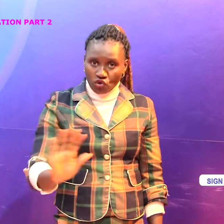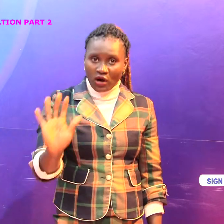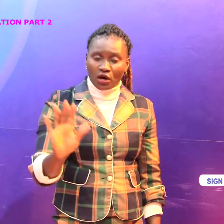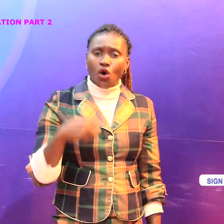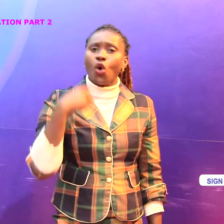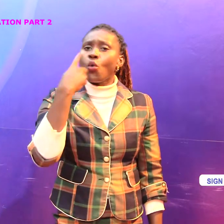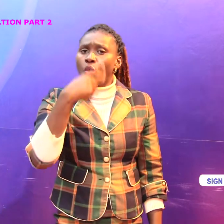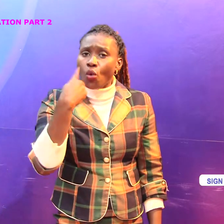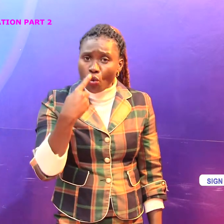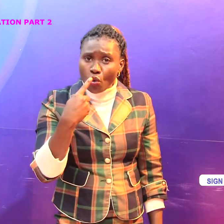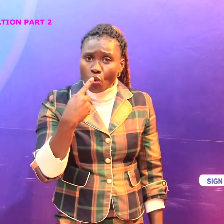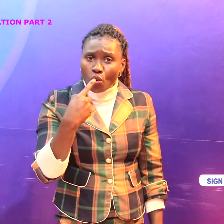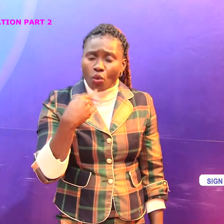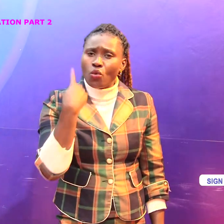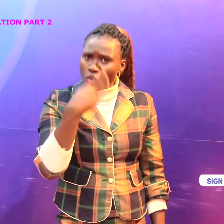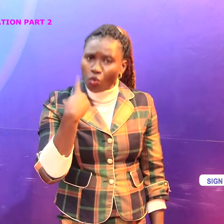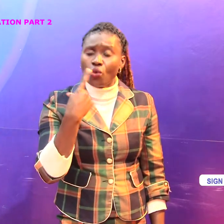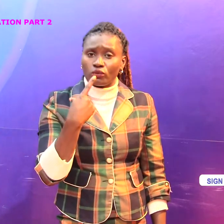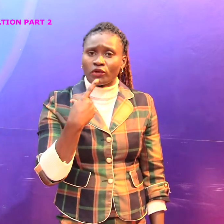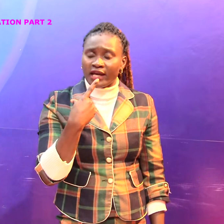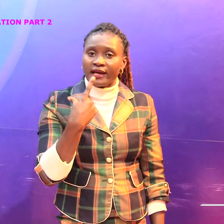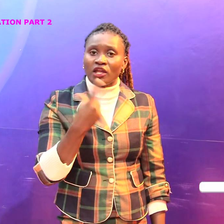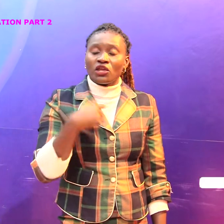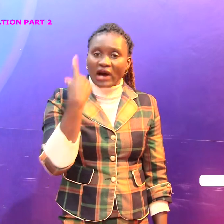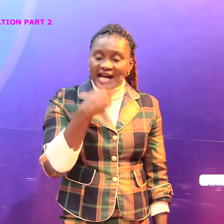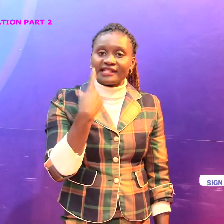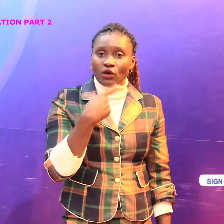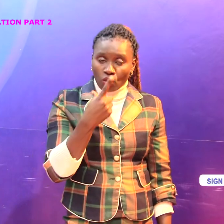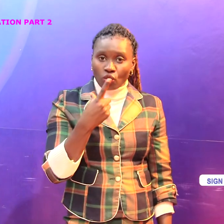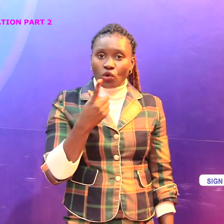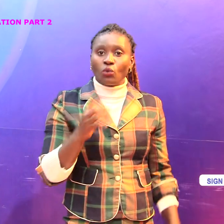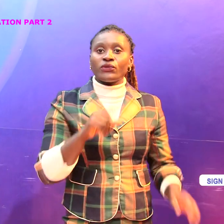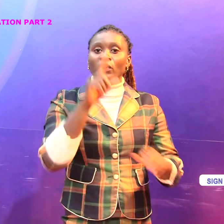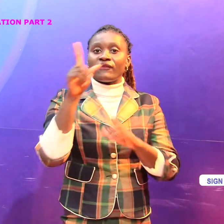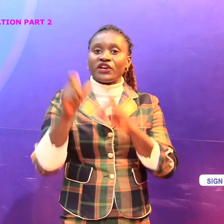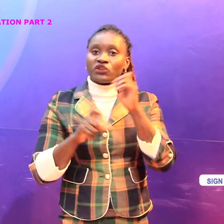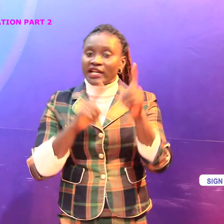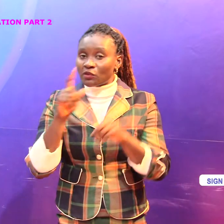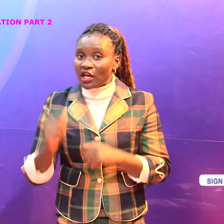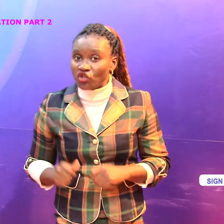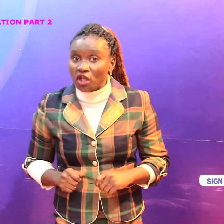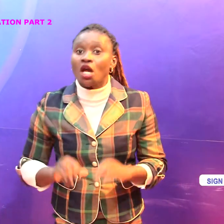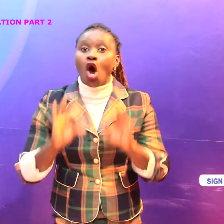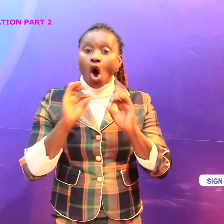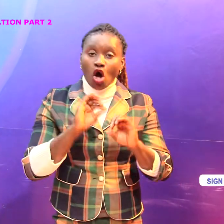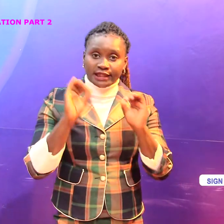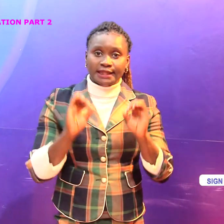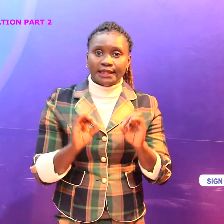are. Who? Who? Okay? You are asking who with your facial expression on.